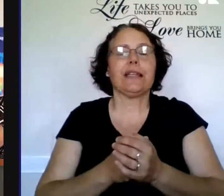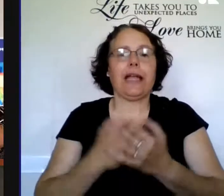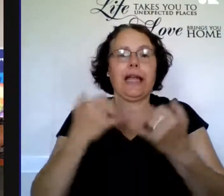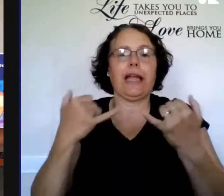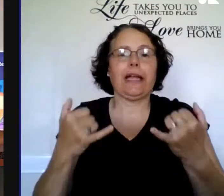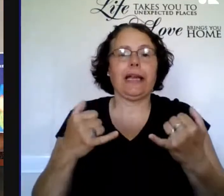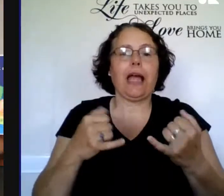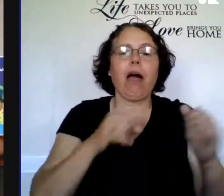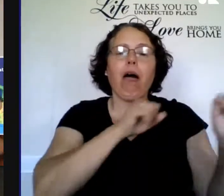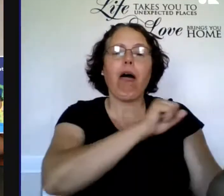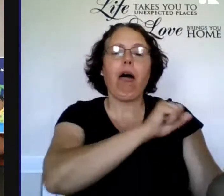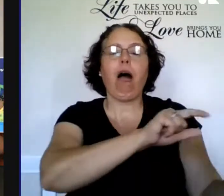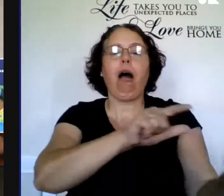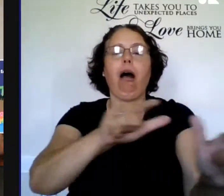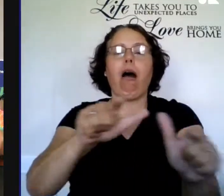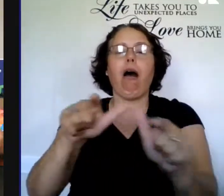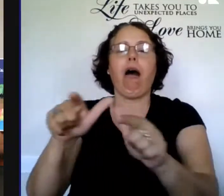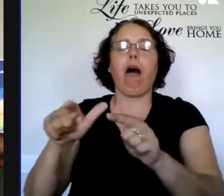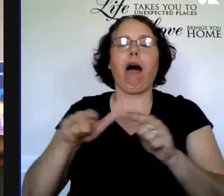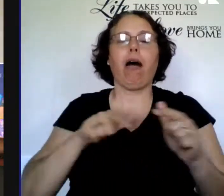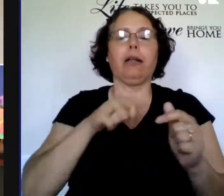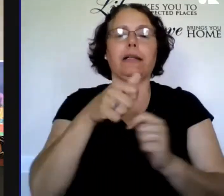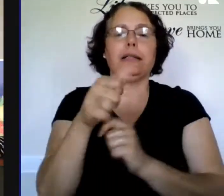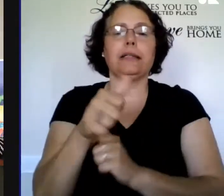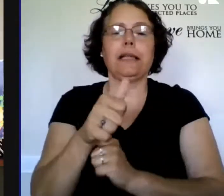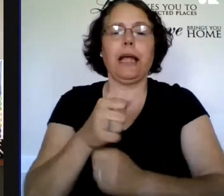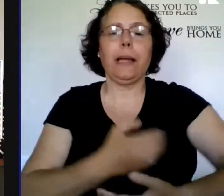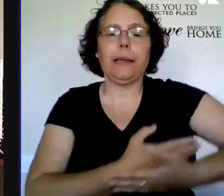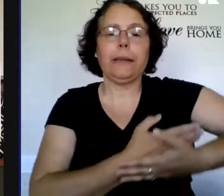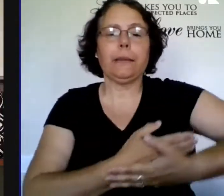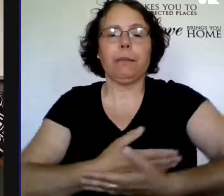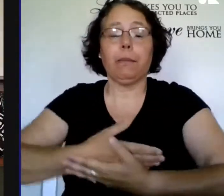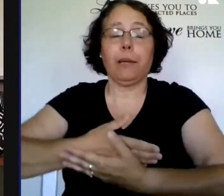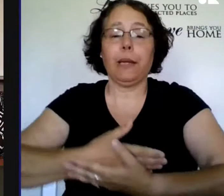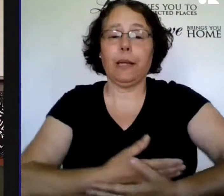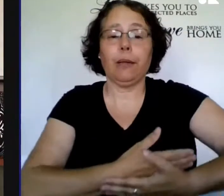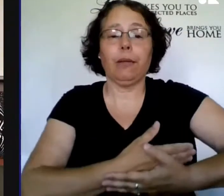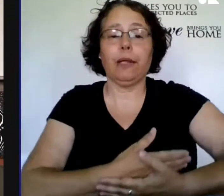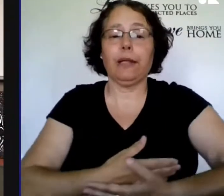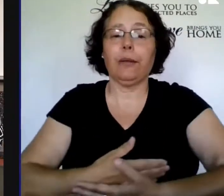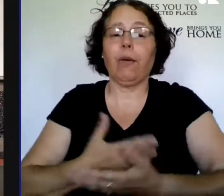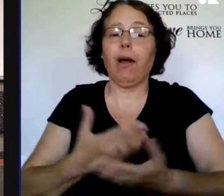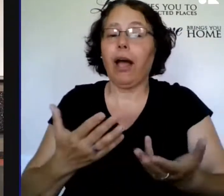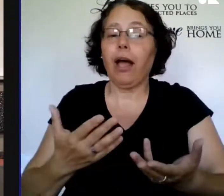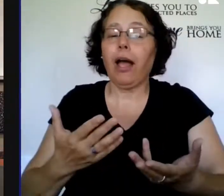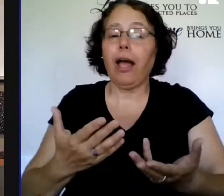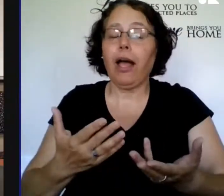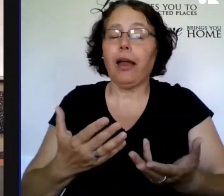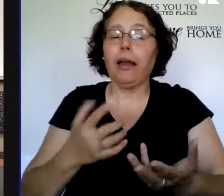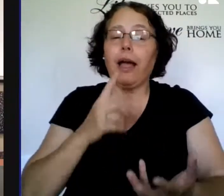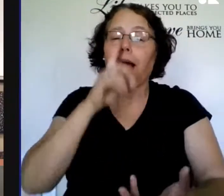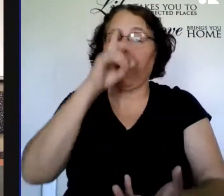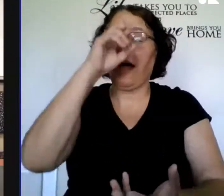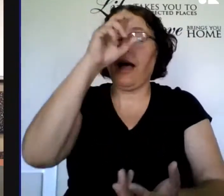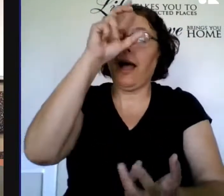Now all 10 of the babies are